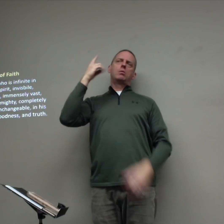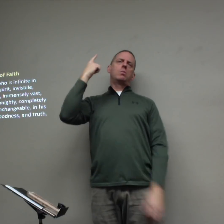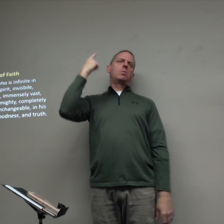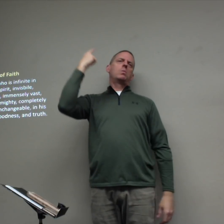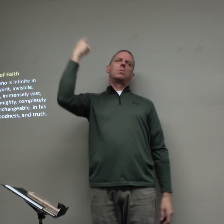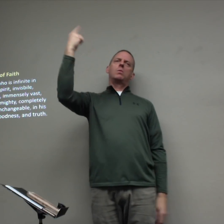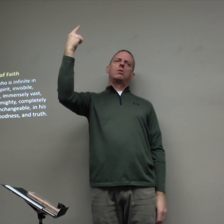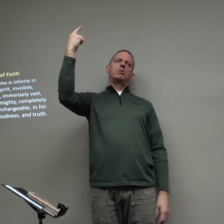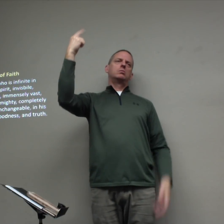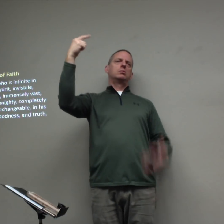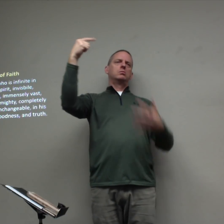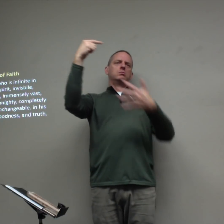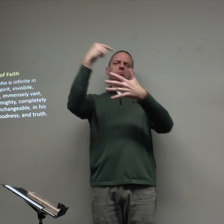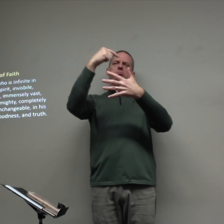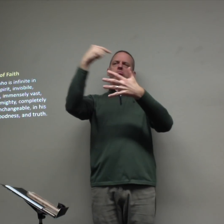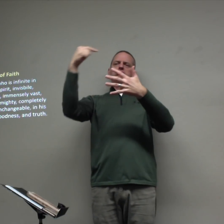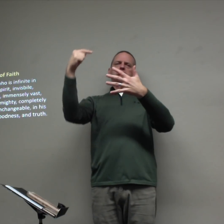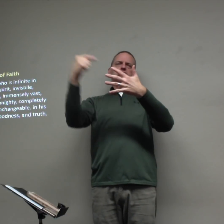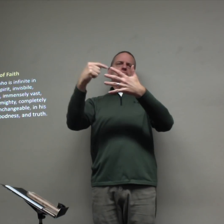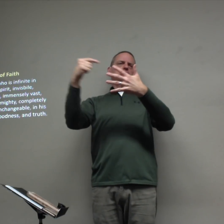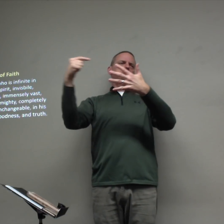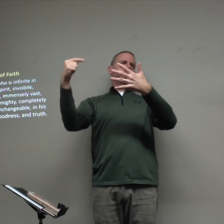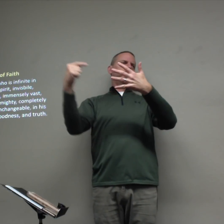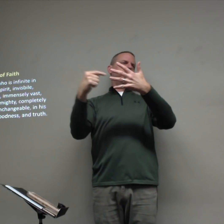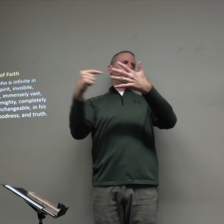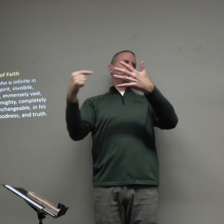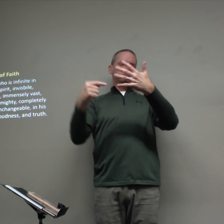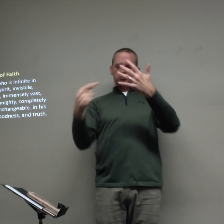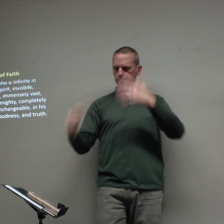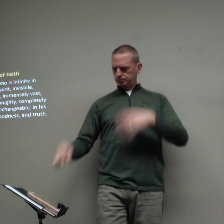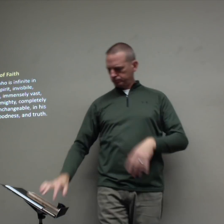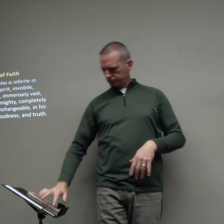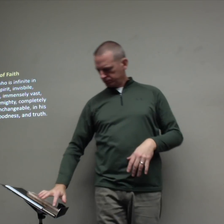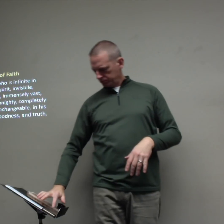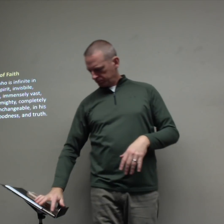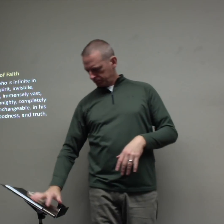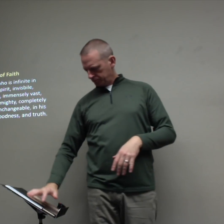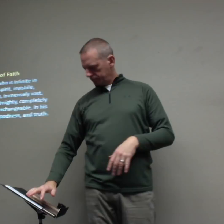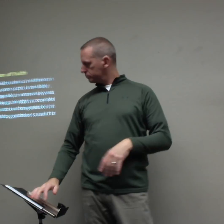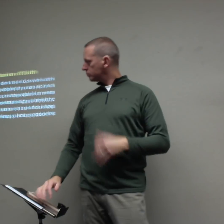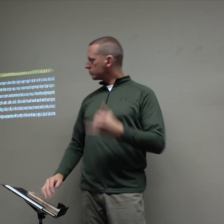is all these different things.